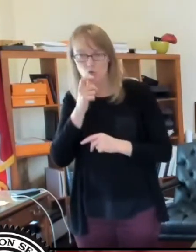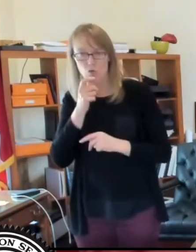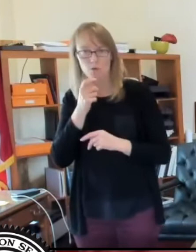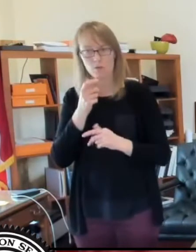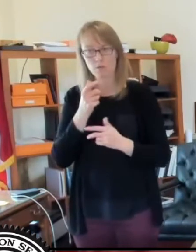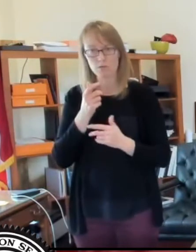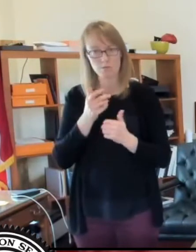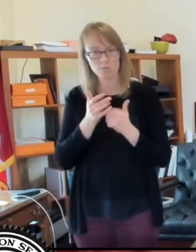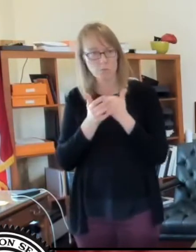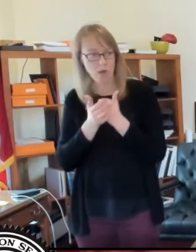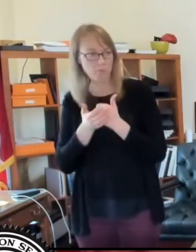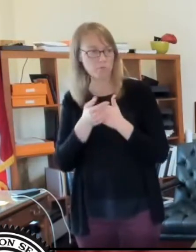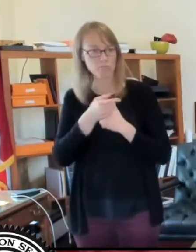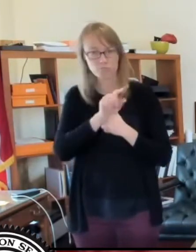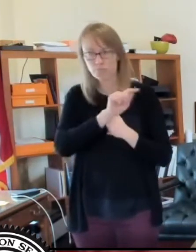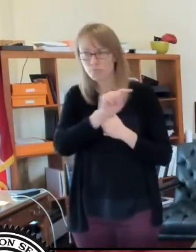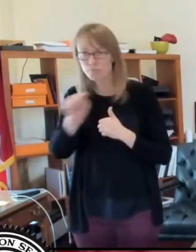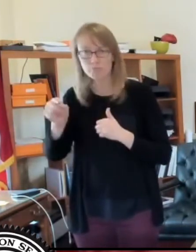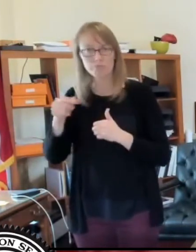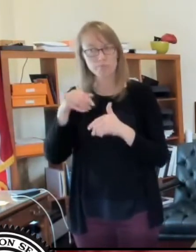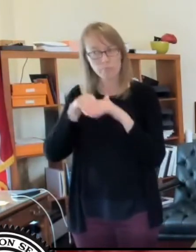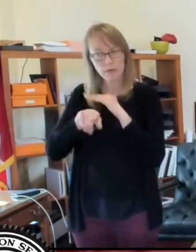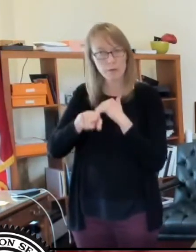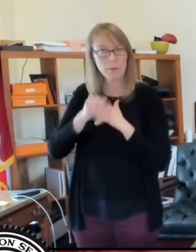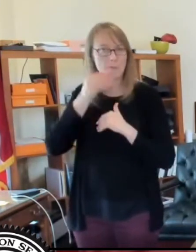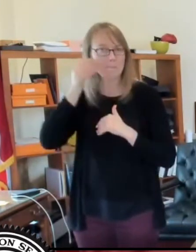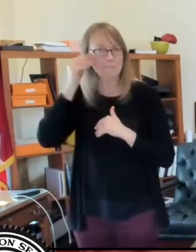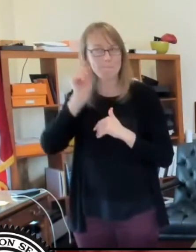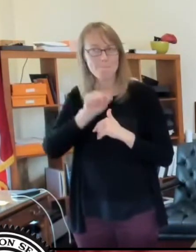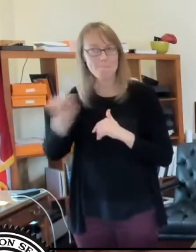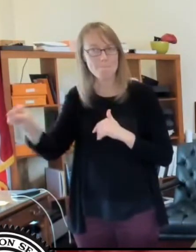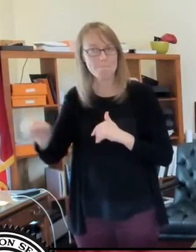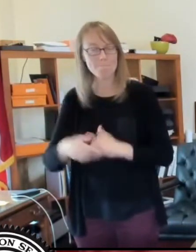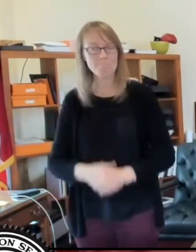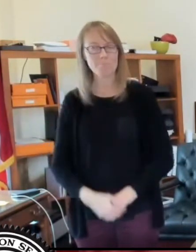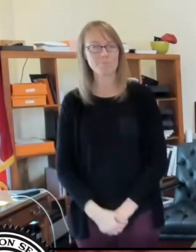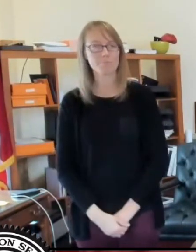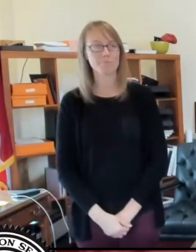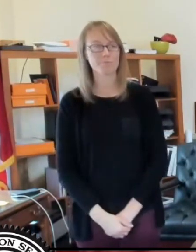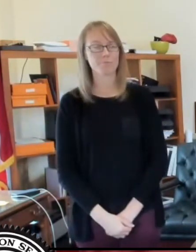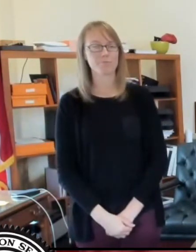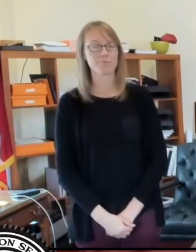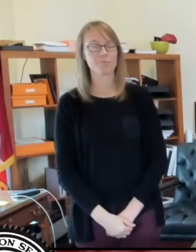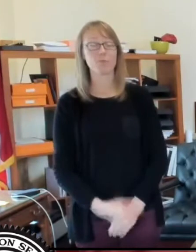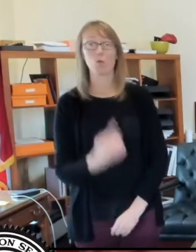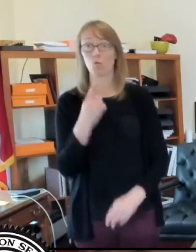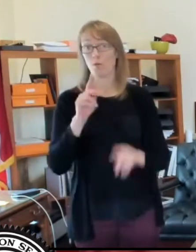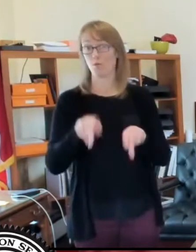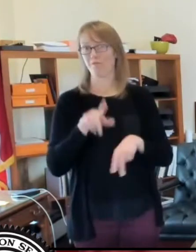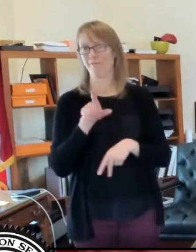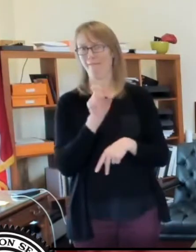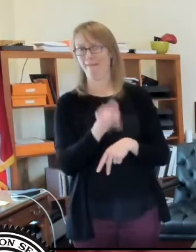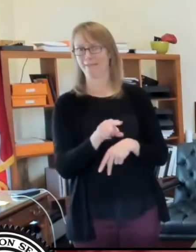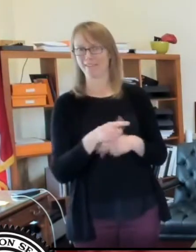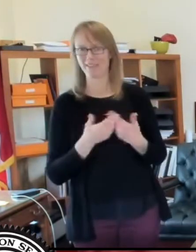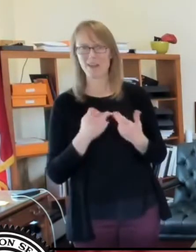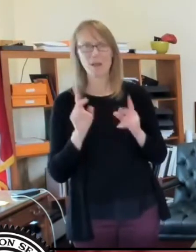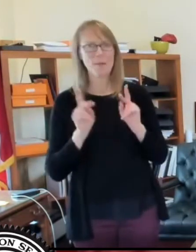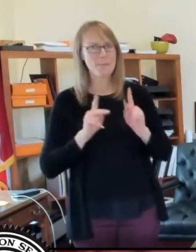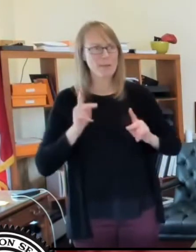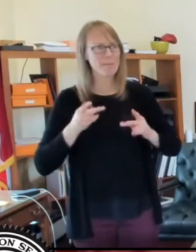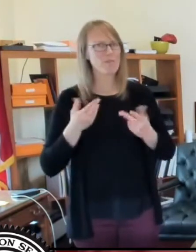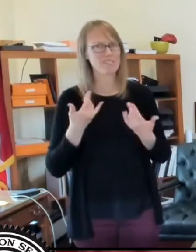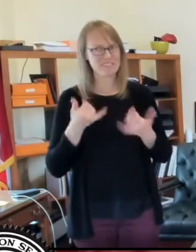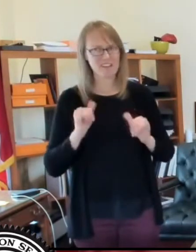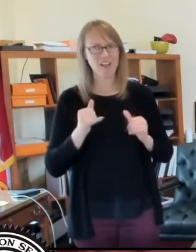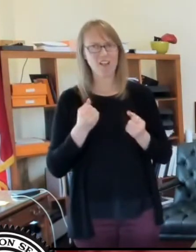has to do with downtown. Some of the changes that were made to address cruising and violent crime still in effect. Do you anticipate that that is